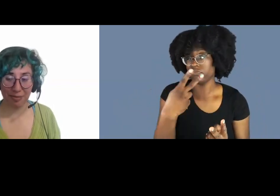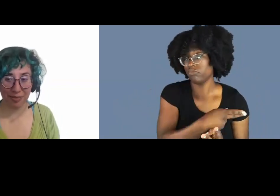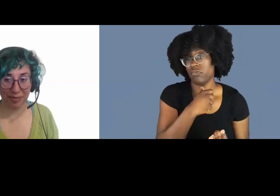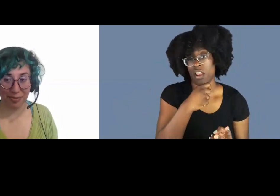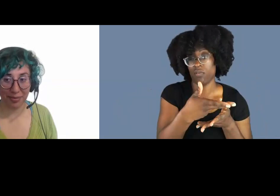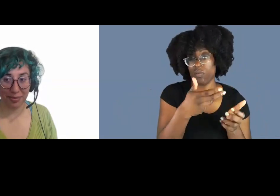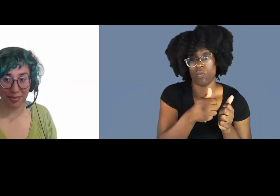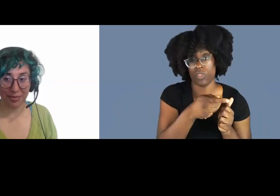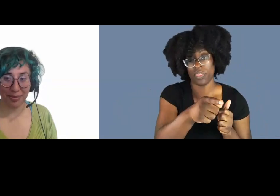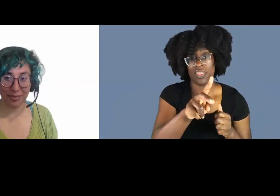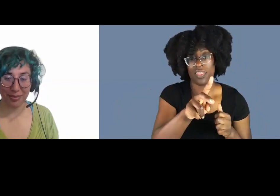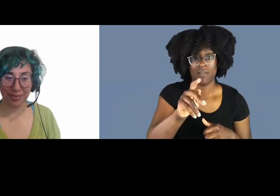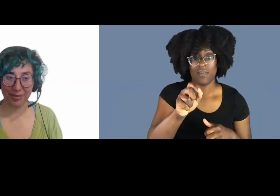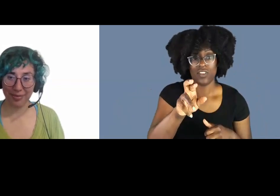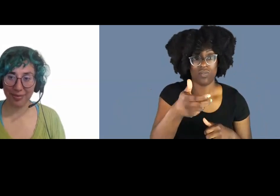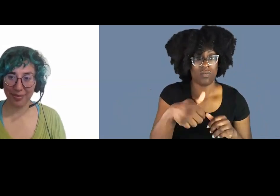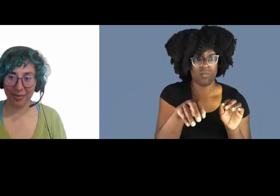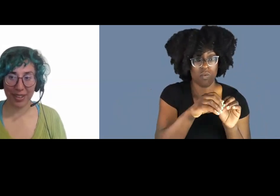please.